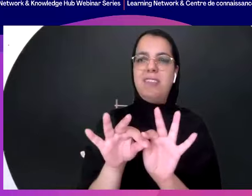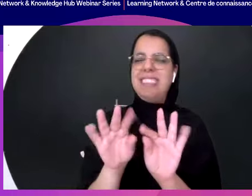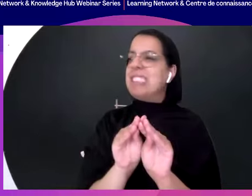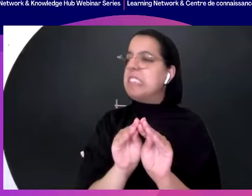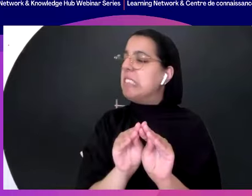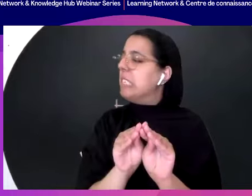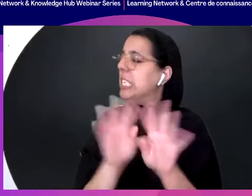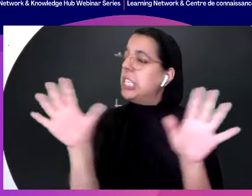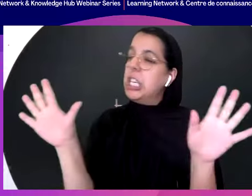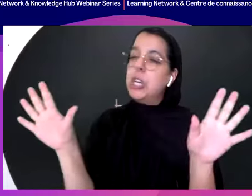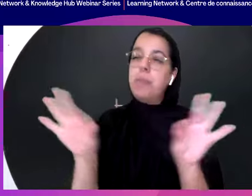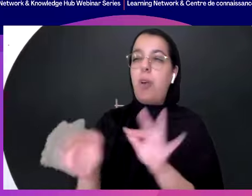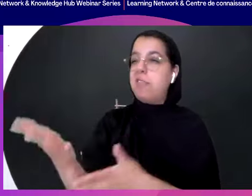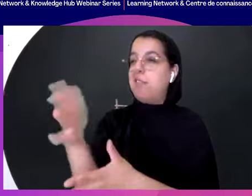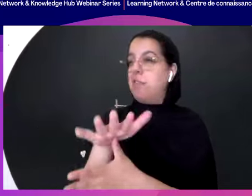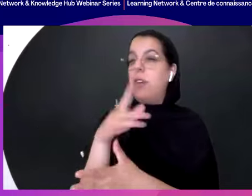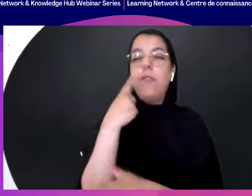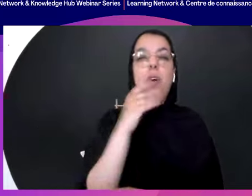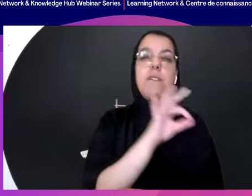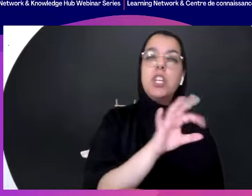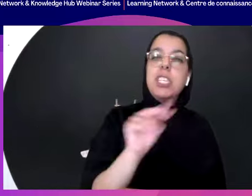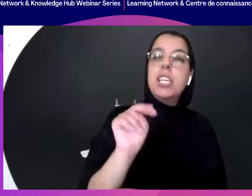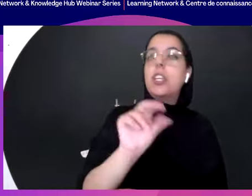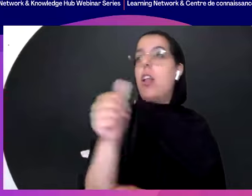of First Nations and other Indigenous peoples.